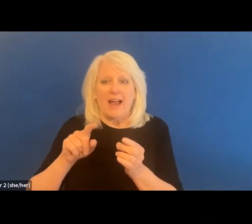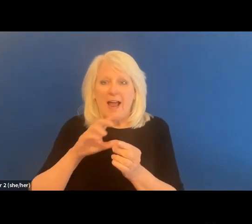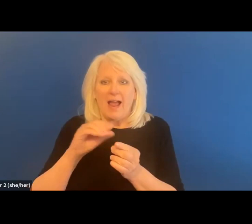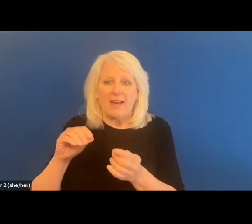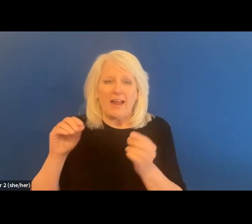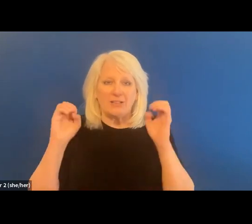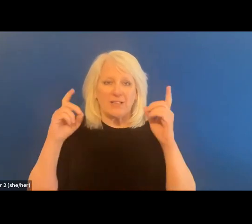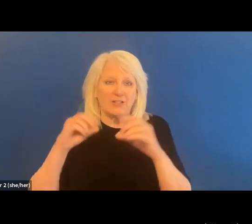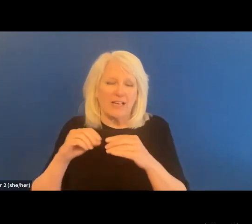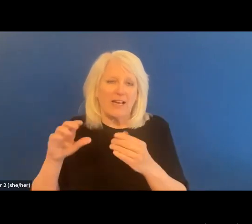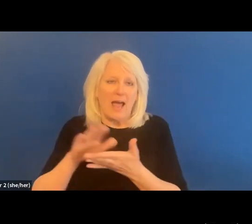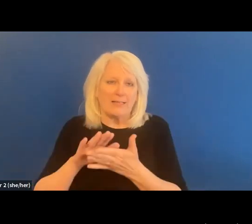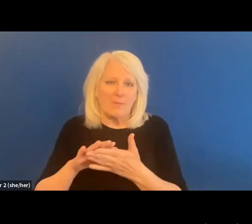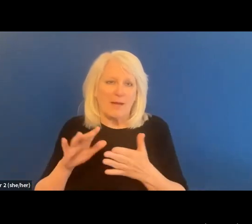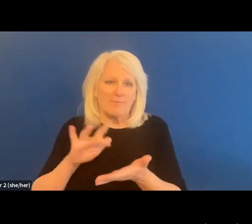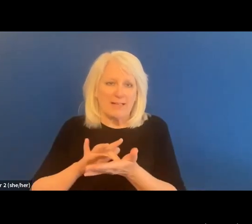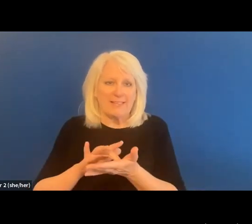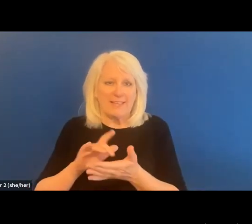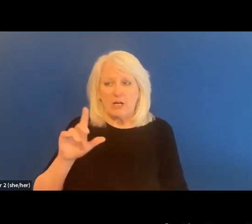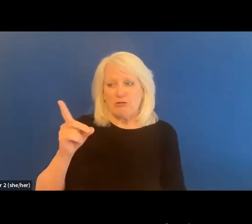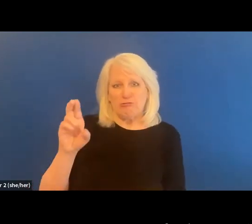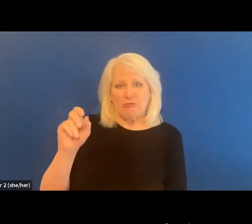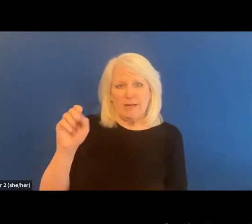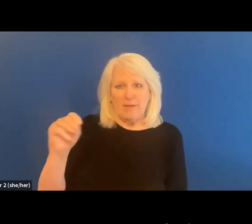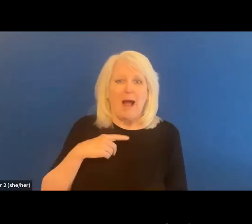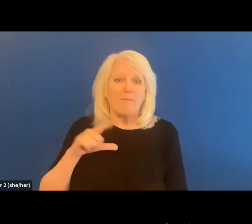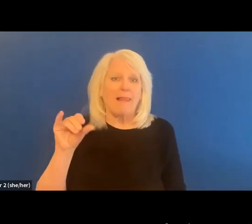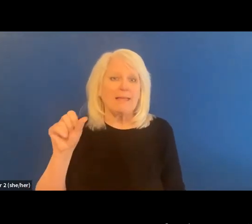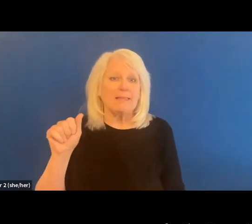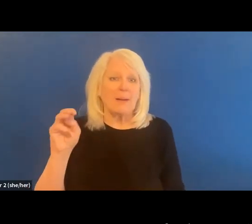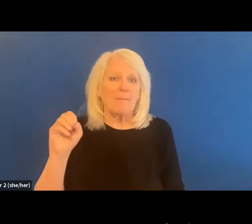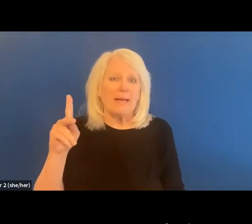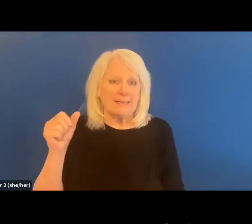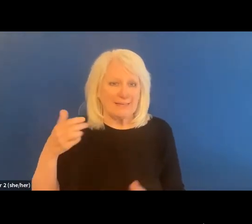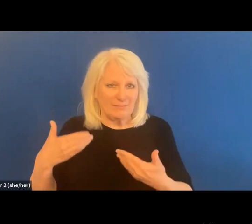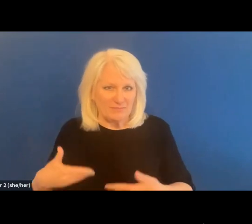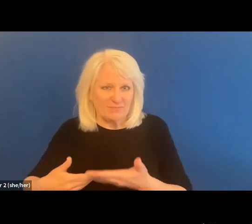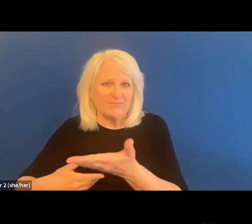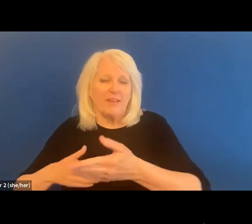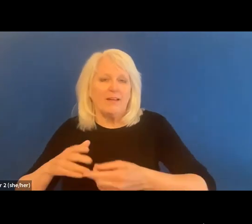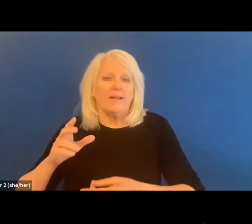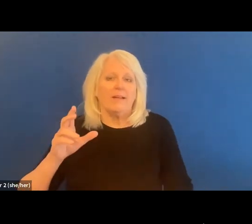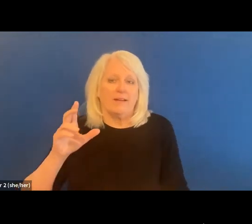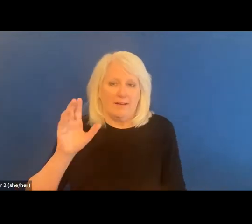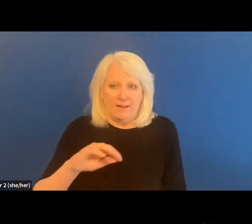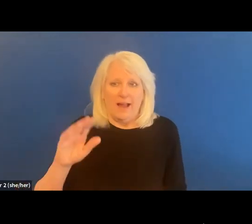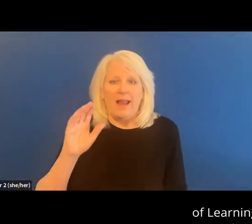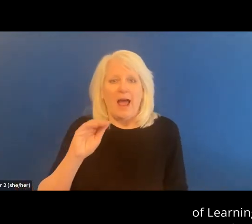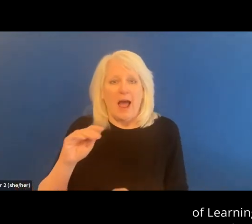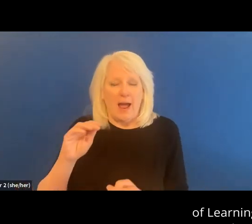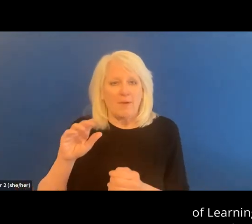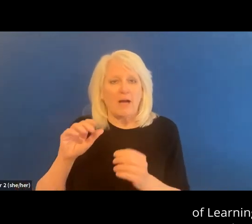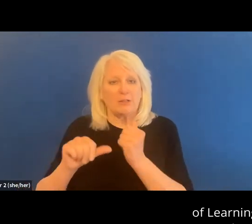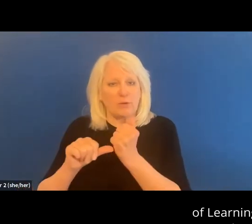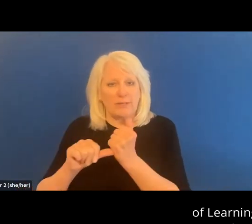My name is Lisa Meeks, and I'm the Executive Director for the Docs with Disabilities Initiative, and I'm an Associate Professor of